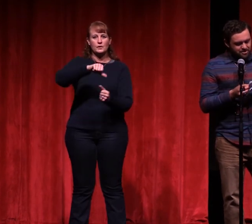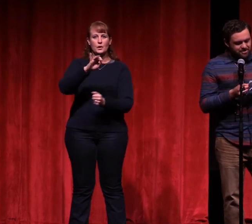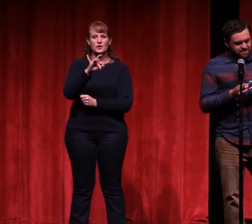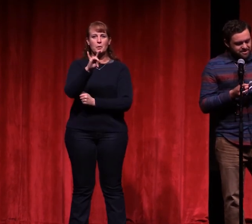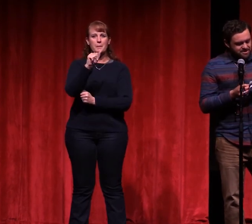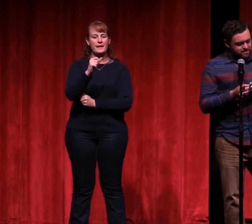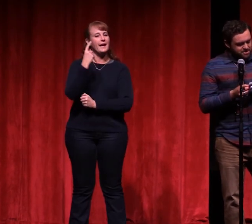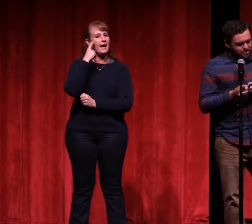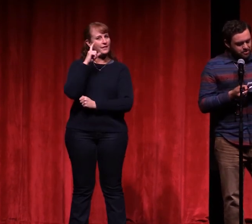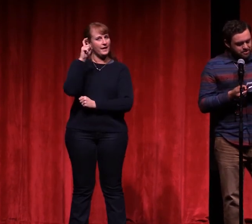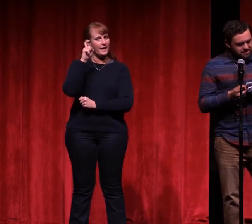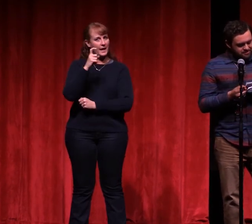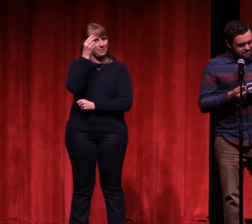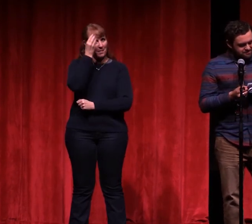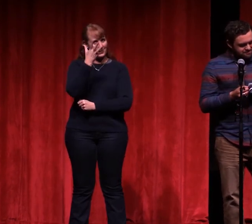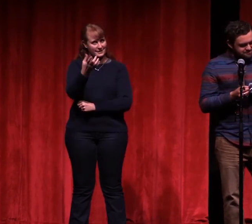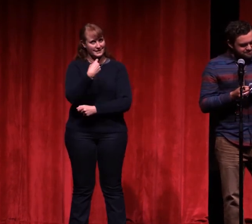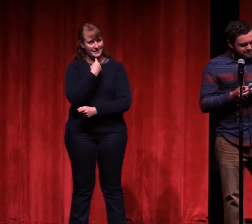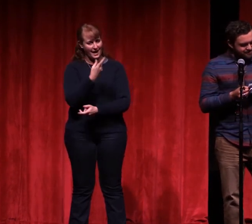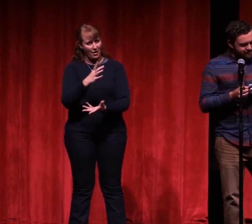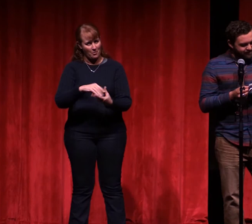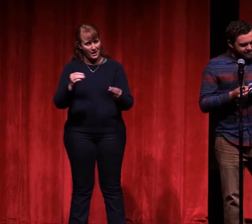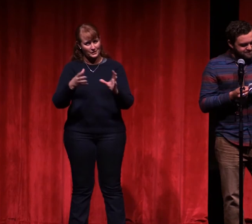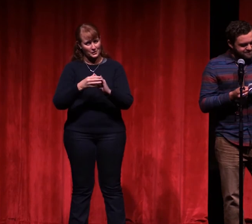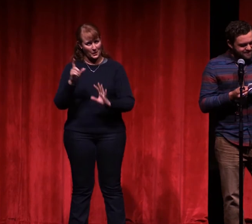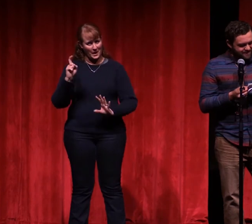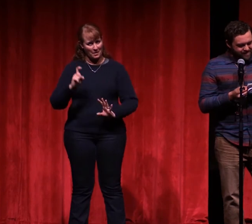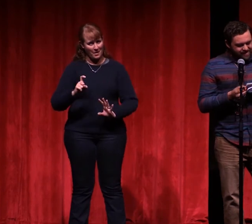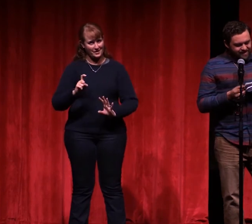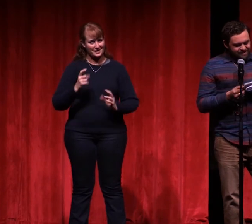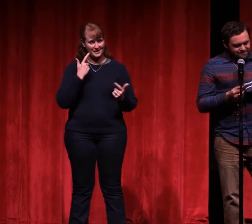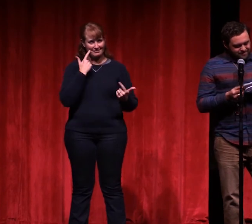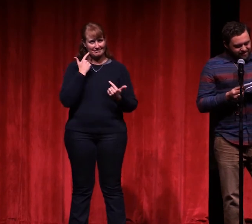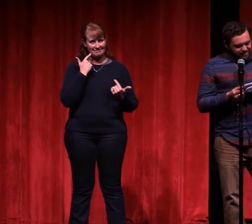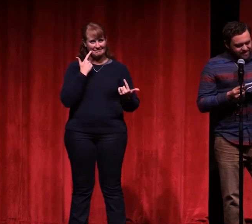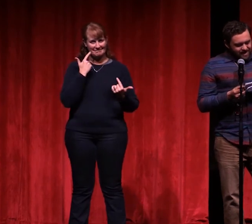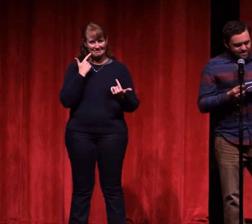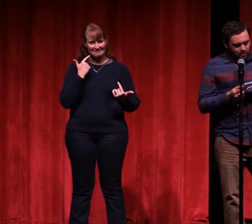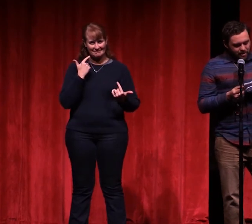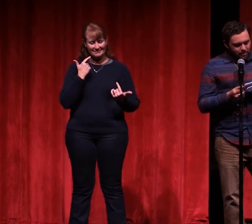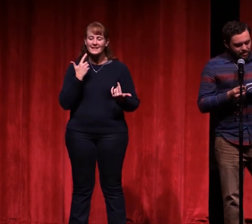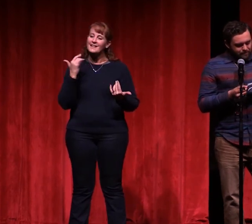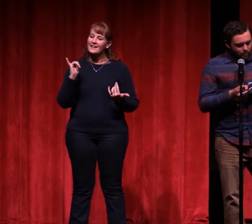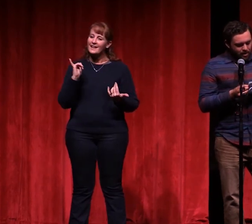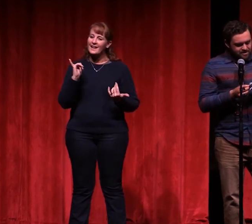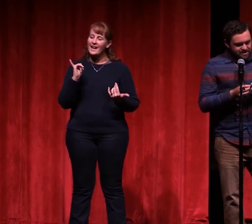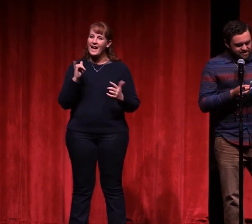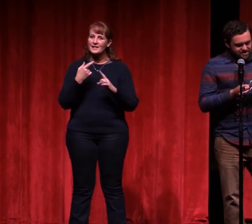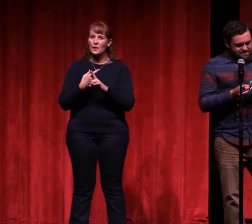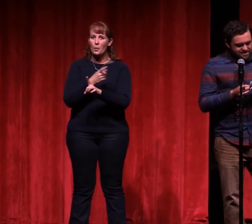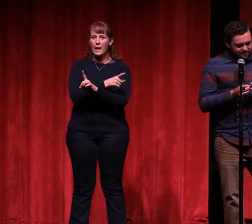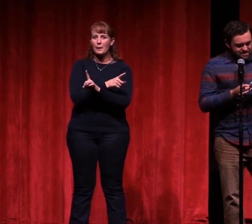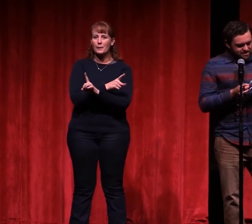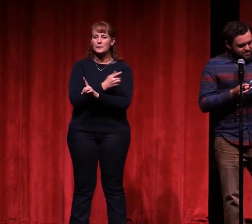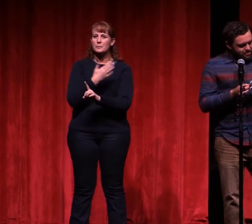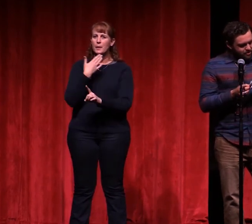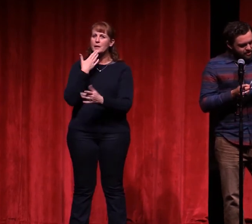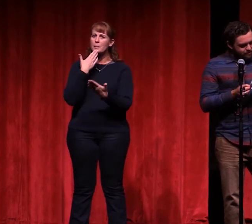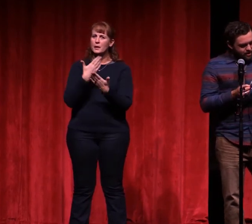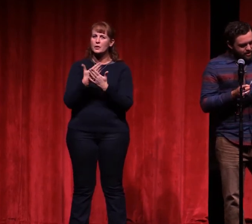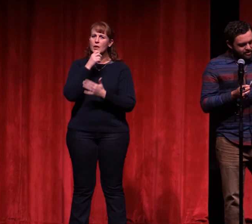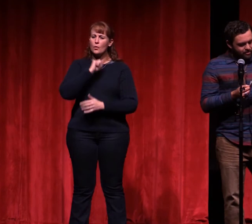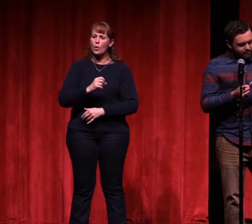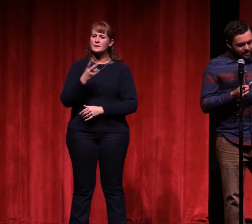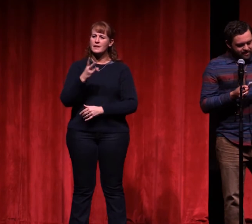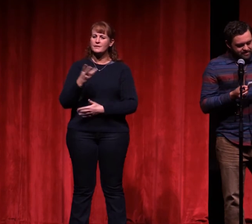think it's a story that needs to be told. As a wayward but well-intentioned 17-year-old,